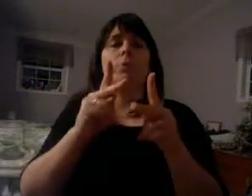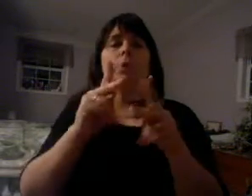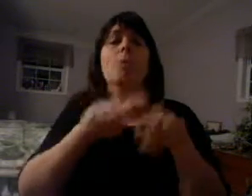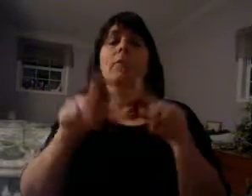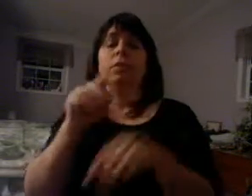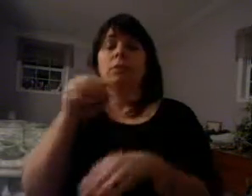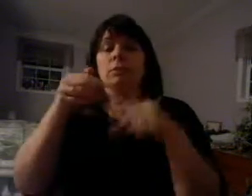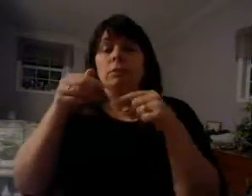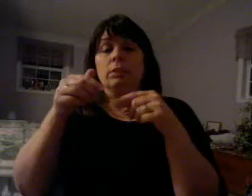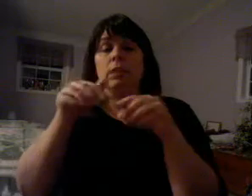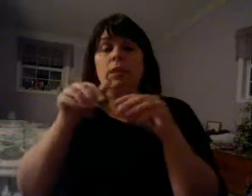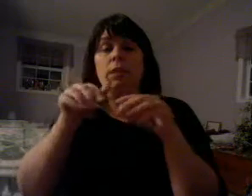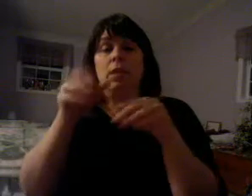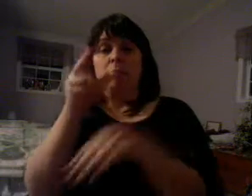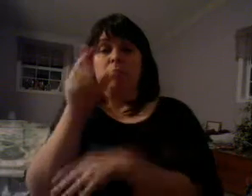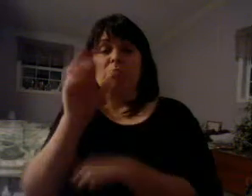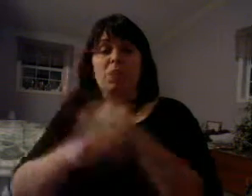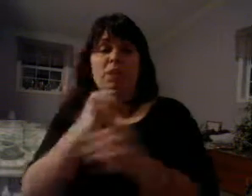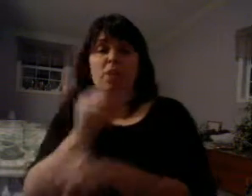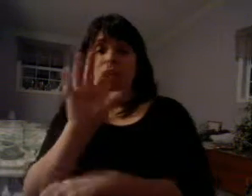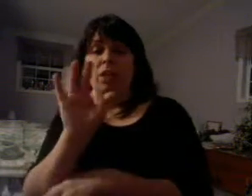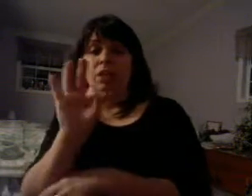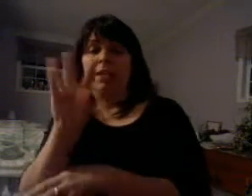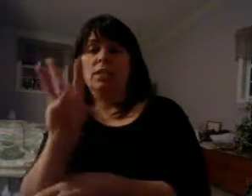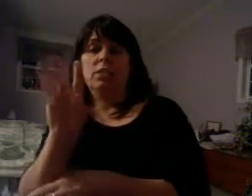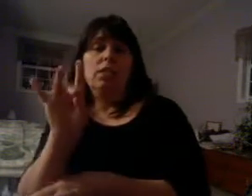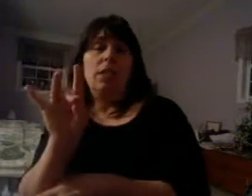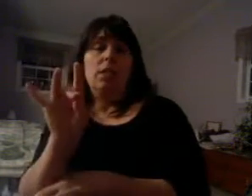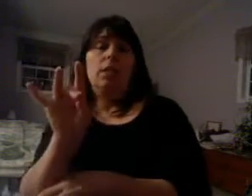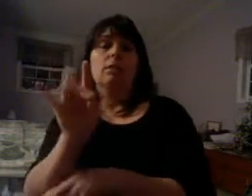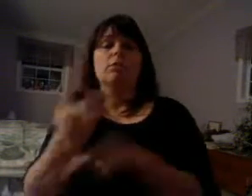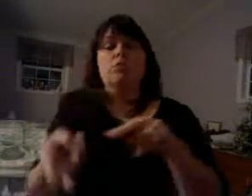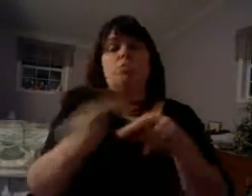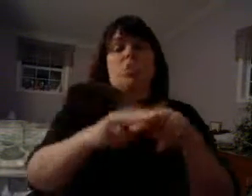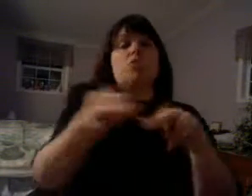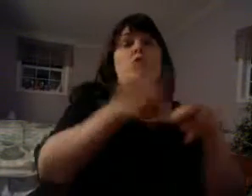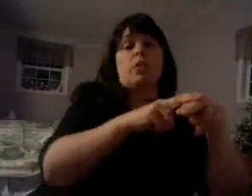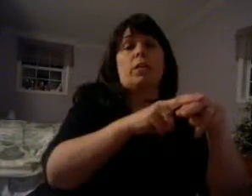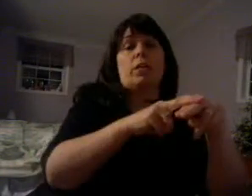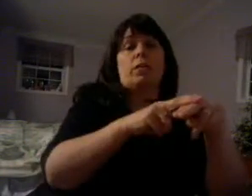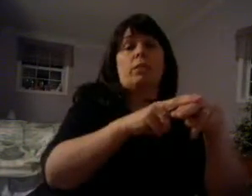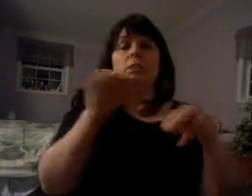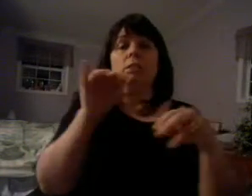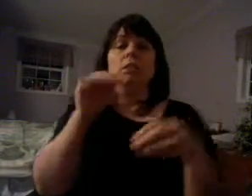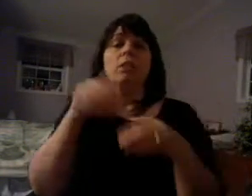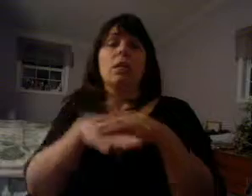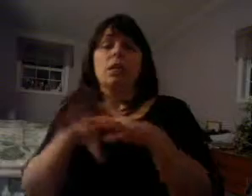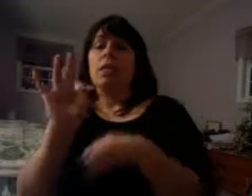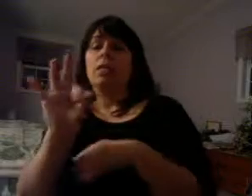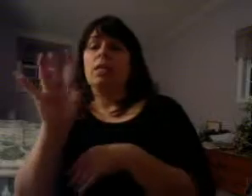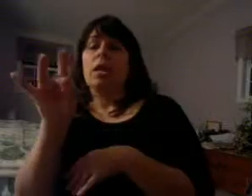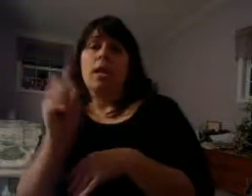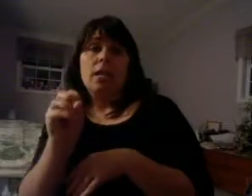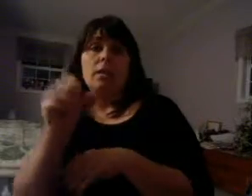been dramatic, and it has been steep. In 1980, it was 10 per 100,000. For